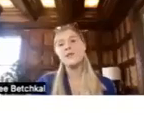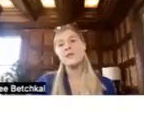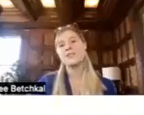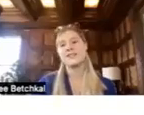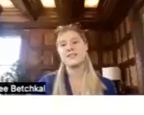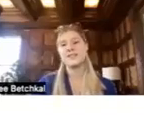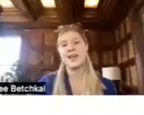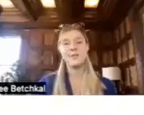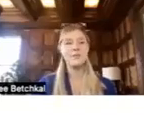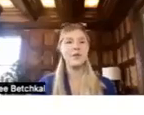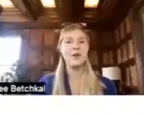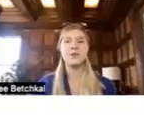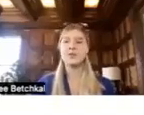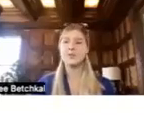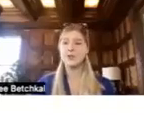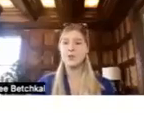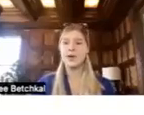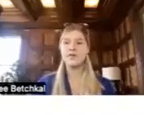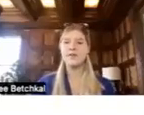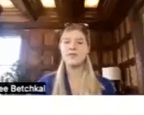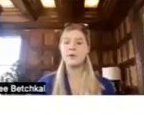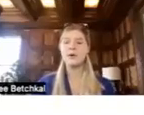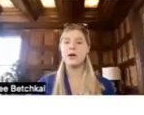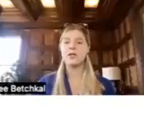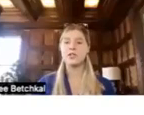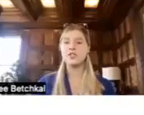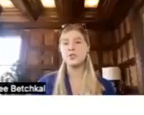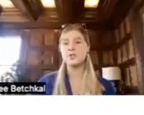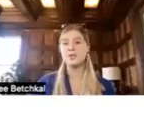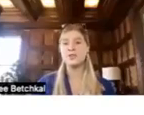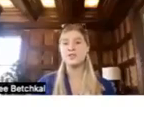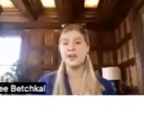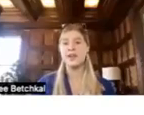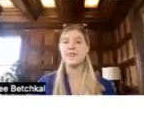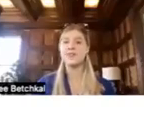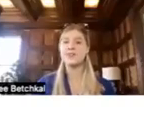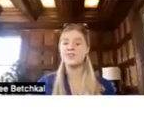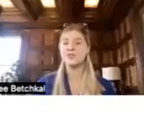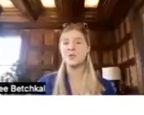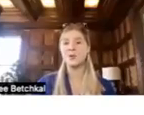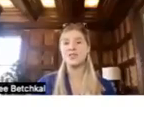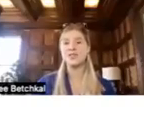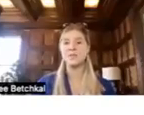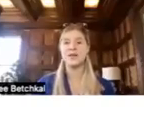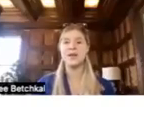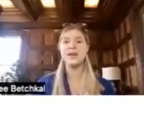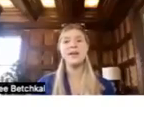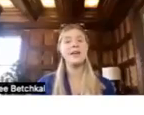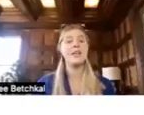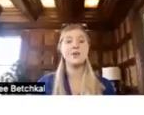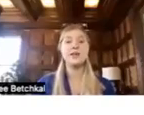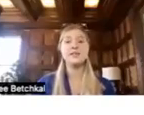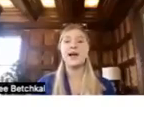This study we are discussing today, with a third wave of a 4-part longitudinal prevalence study of institutionally reported